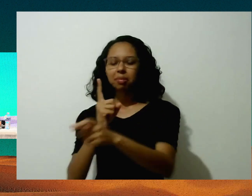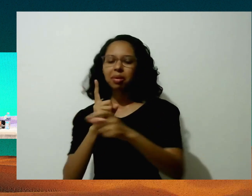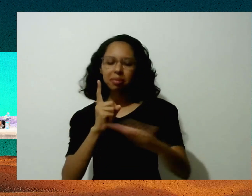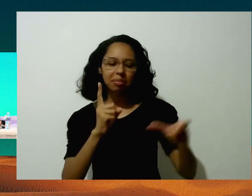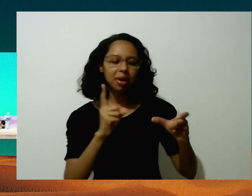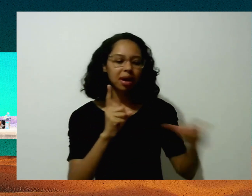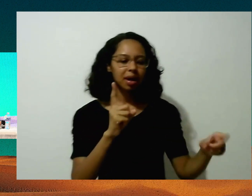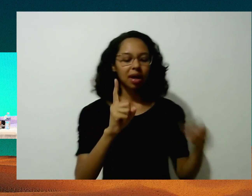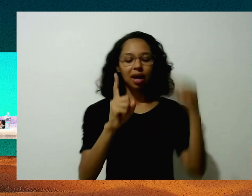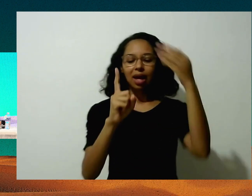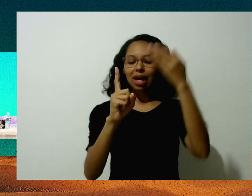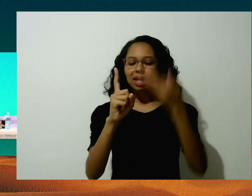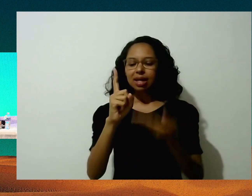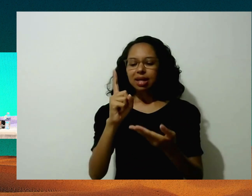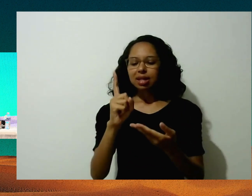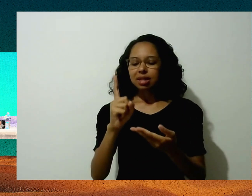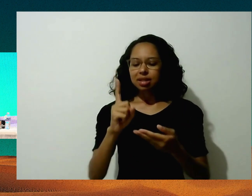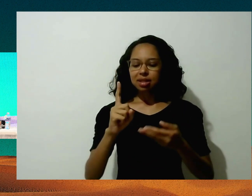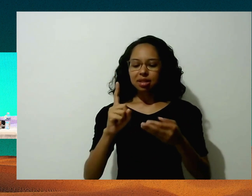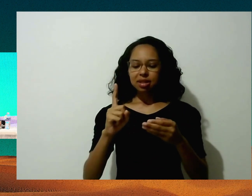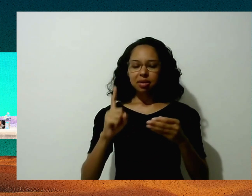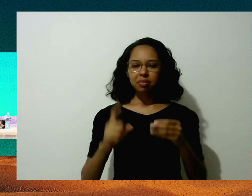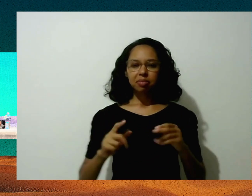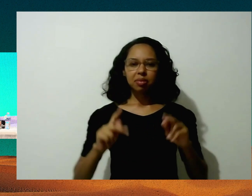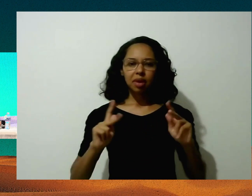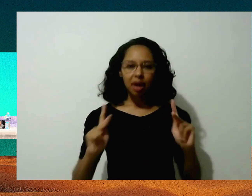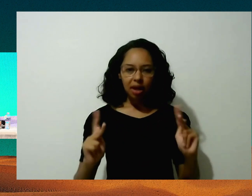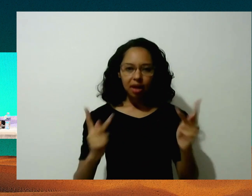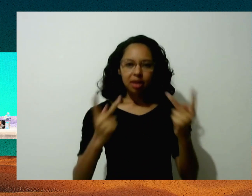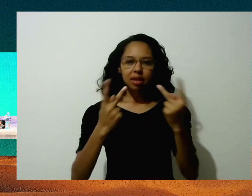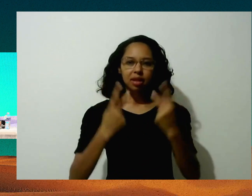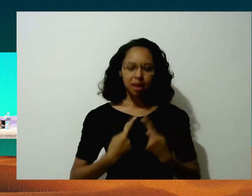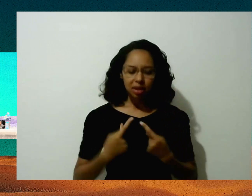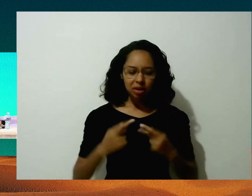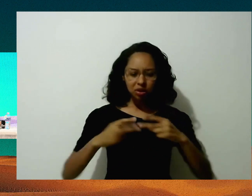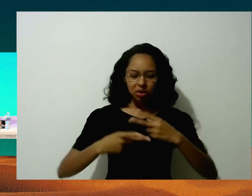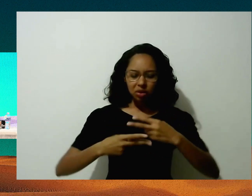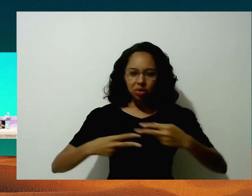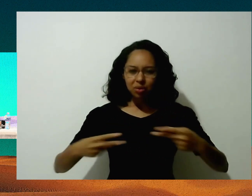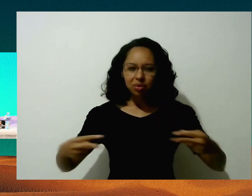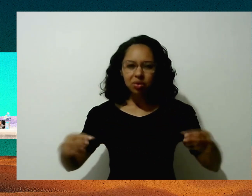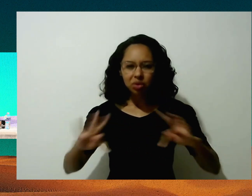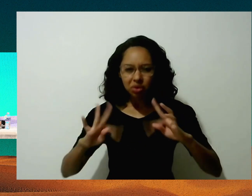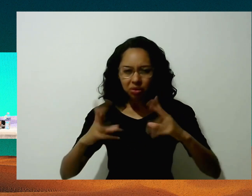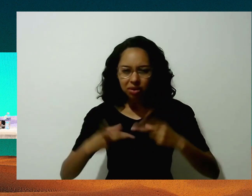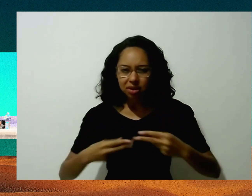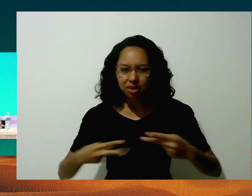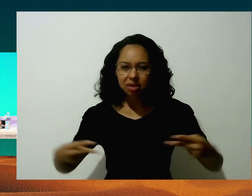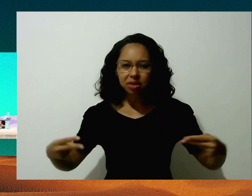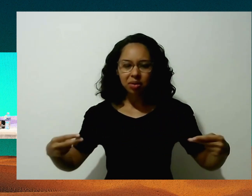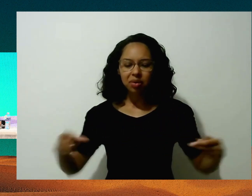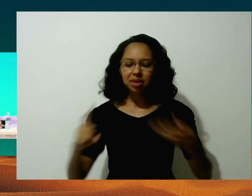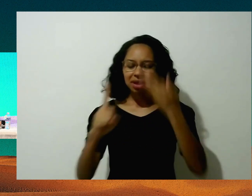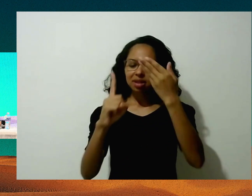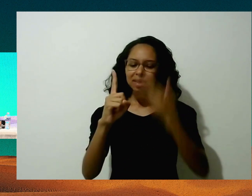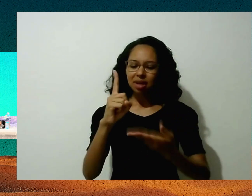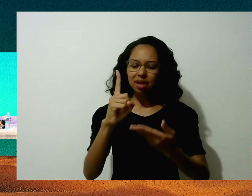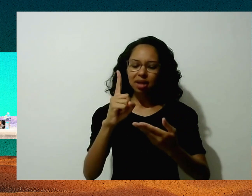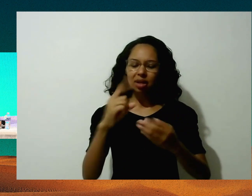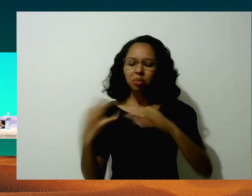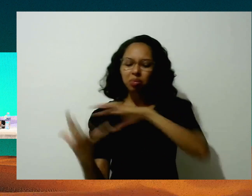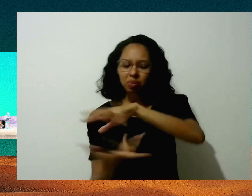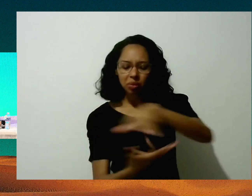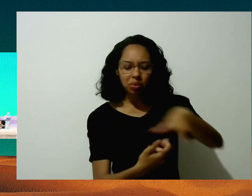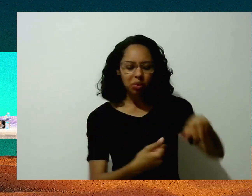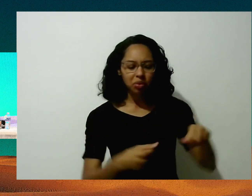these last days spoken to us by his Son, whom he has appointed heir of all things, through whom also he made